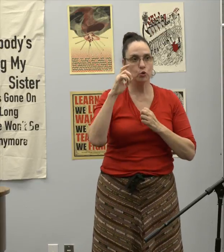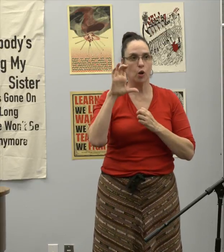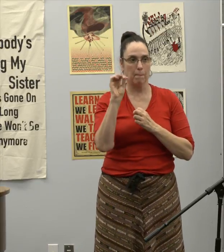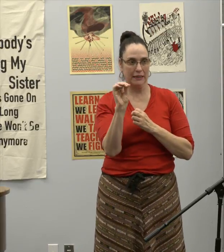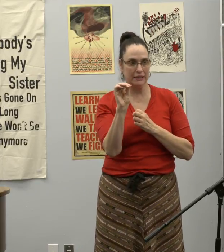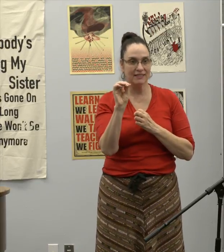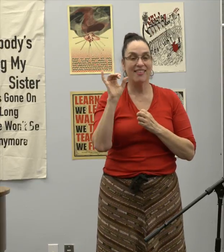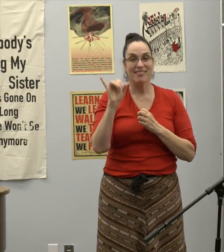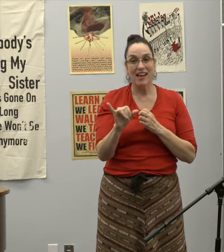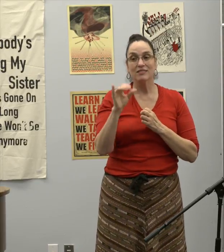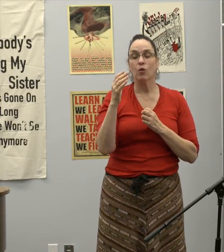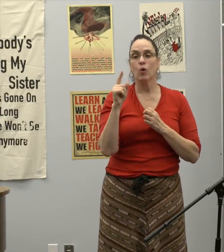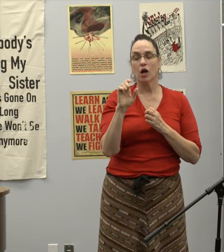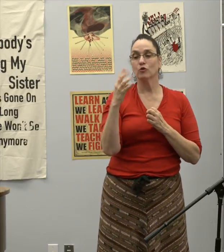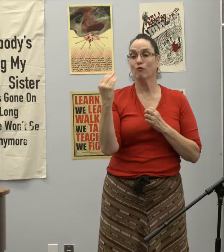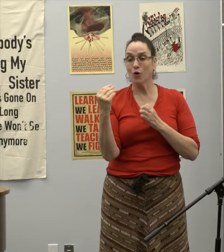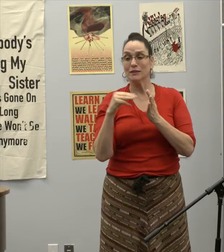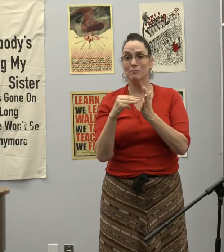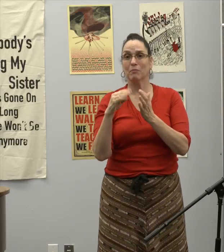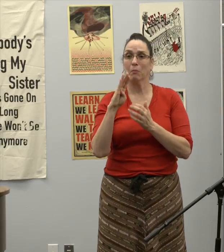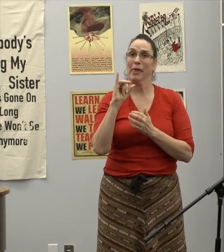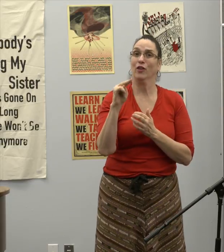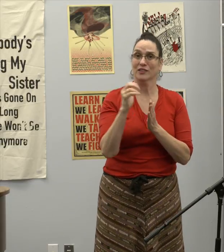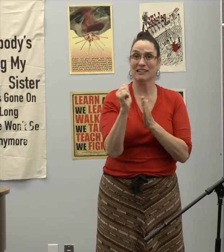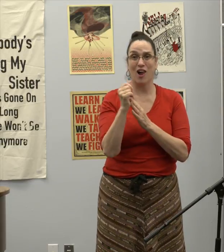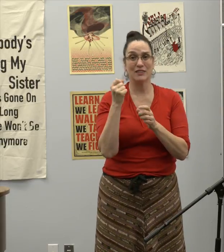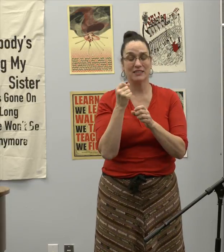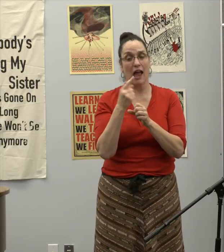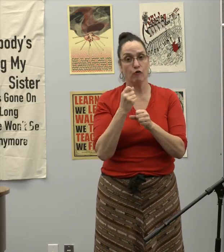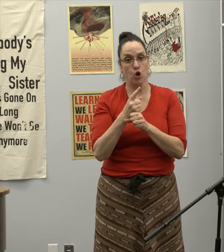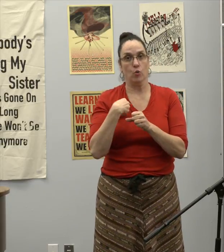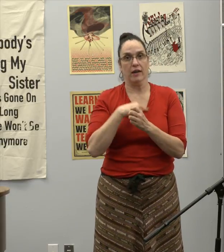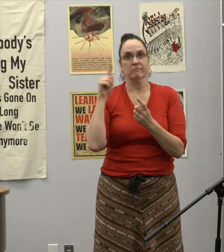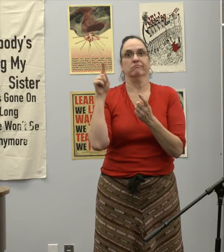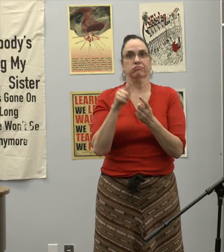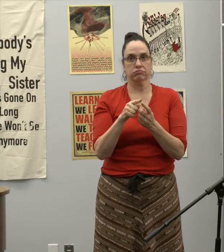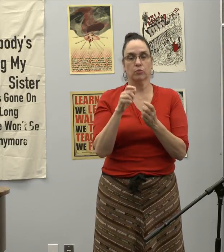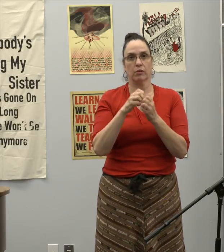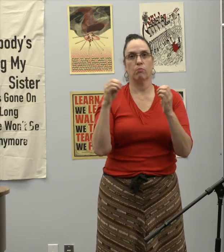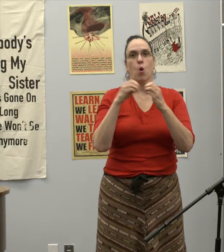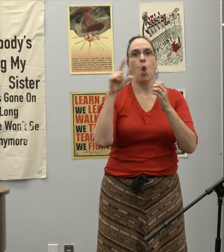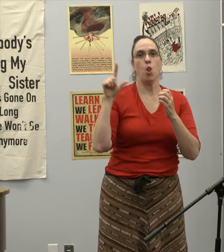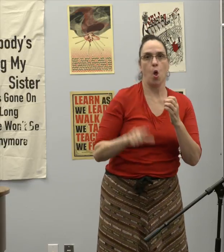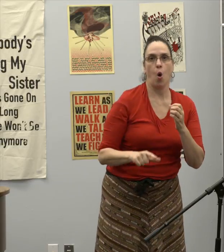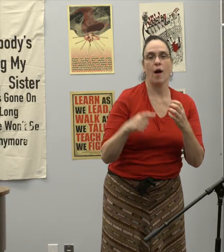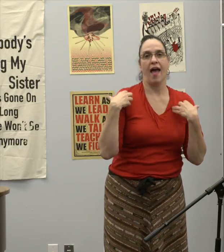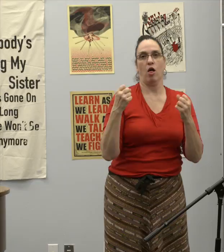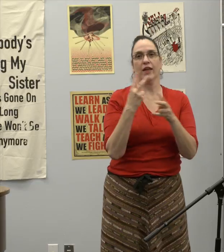$113 billion a year that we could negotiate with lower healthcare prices and generic